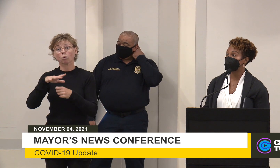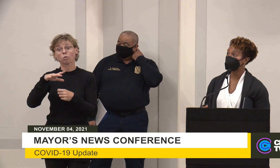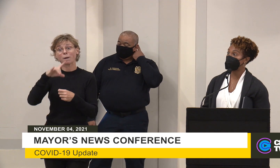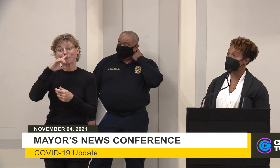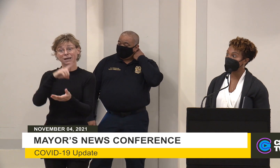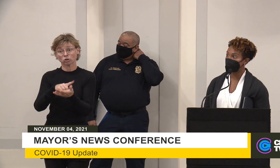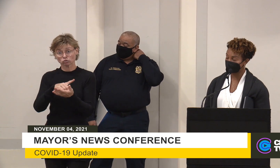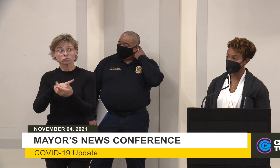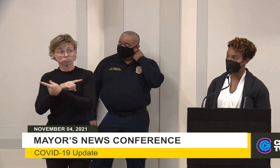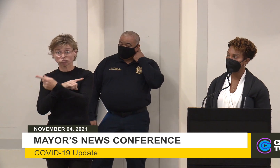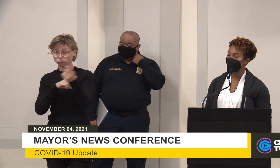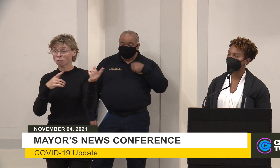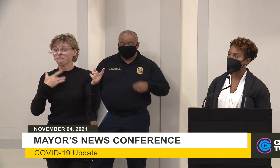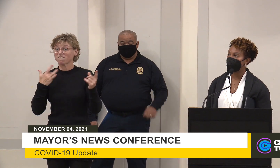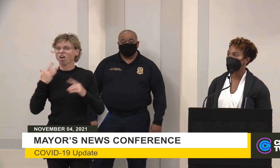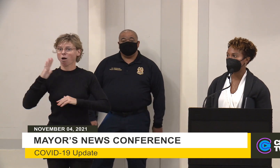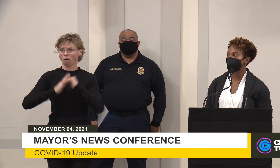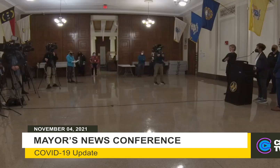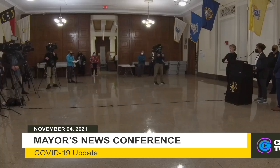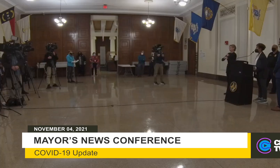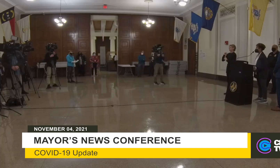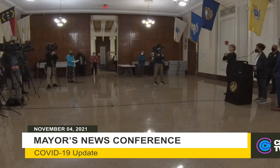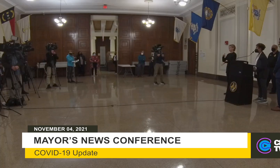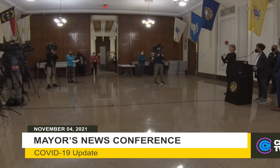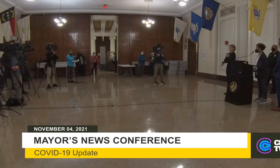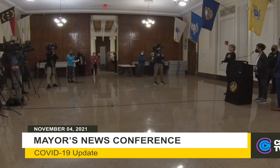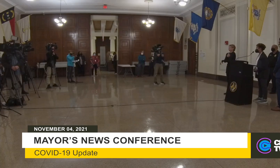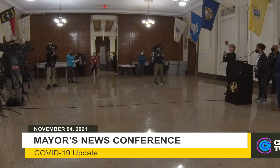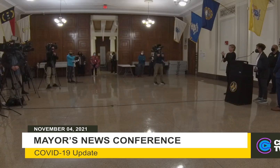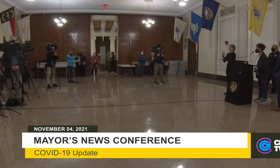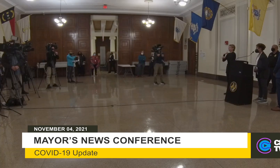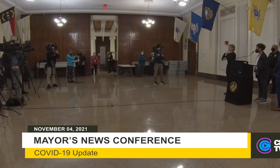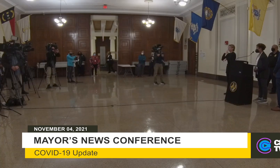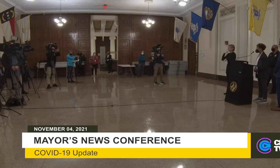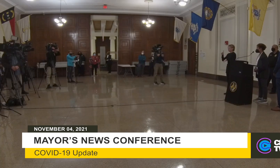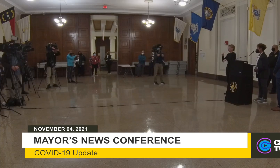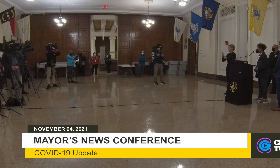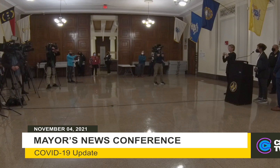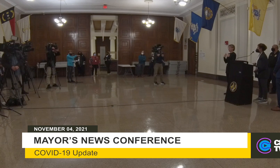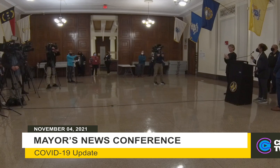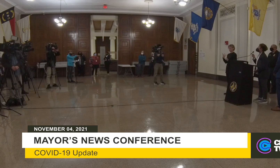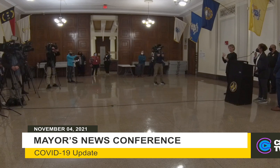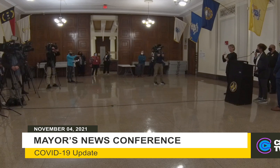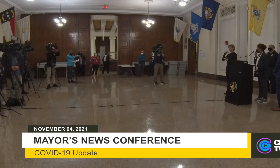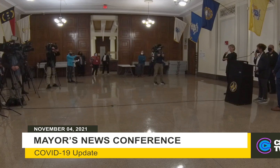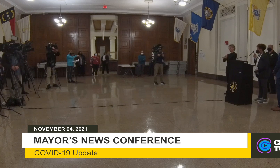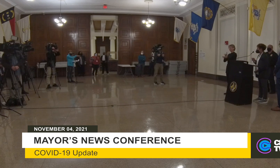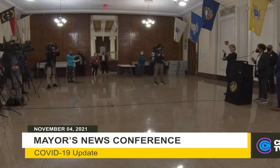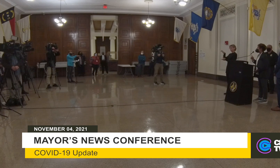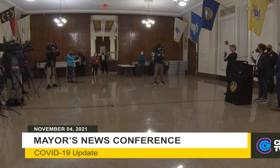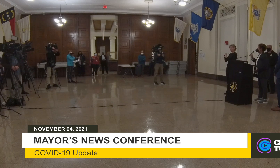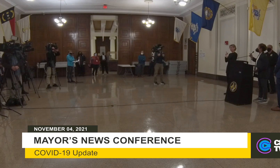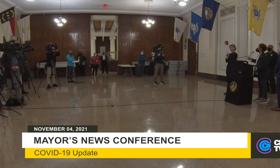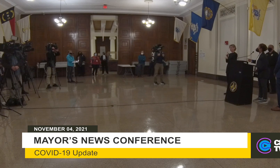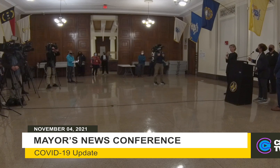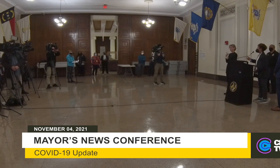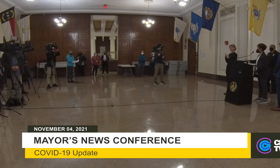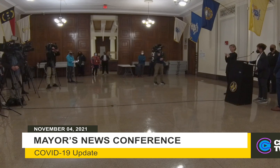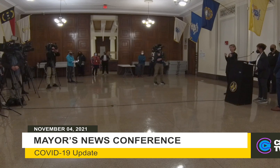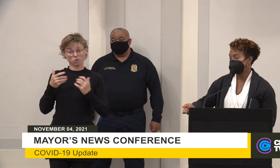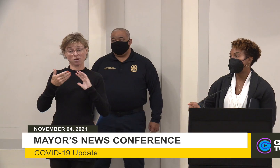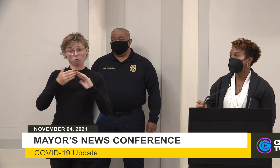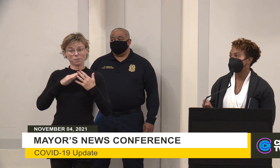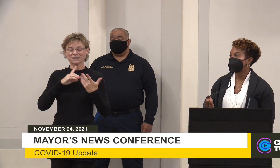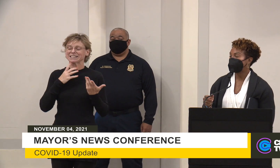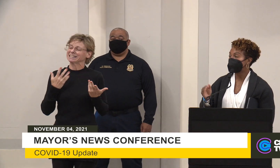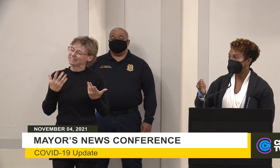providers so that they feel comfortable providing the doses to families. Do pediatricians get their doses separately from the city? It depends on how many they're